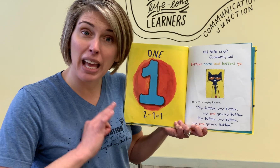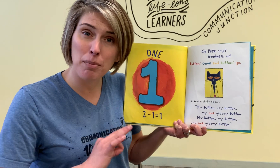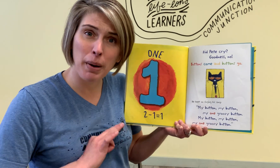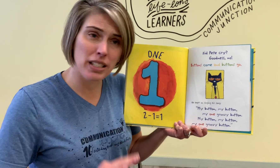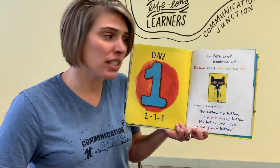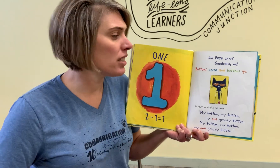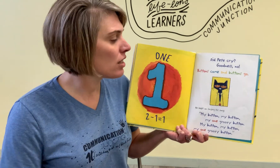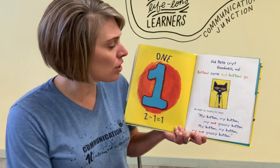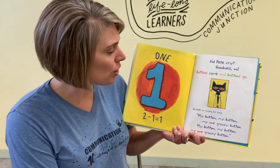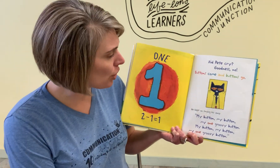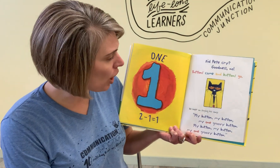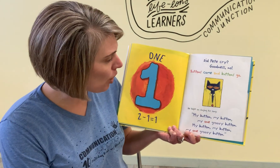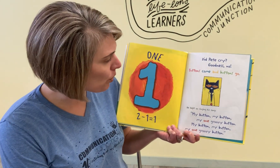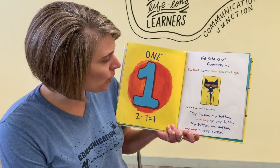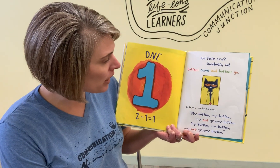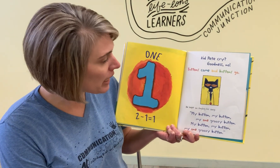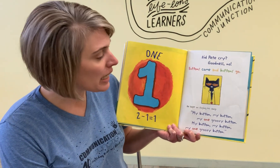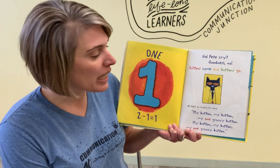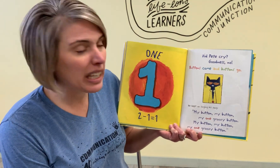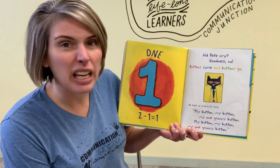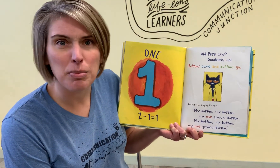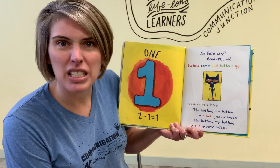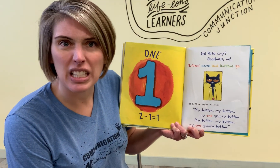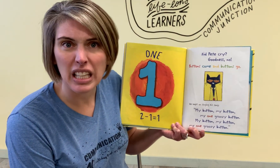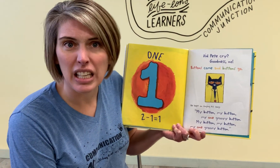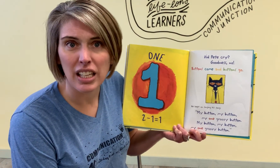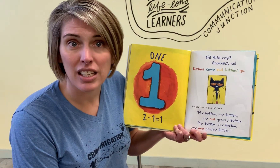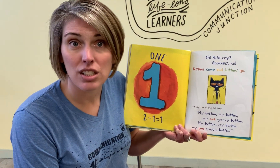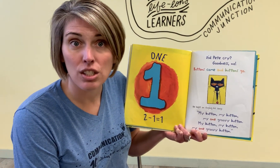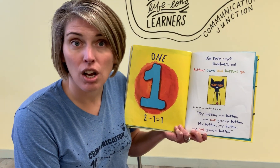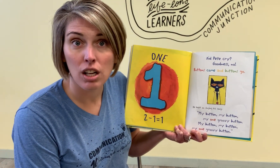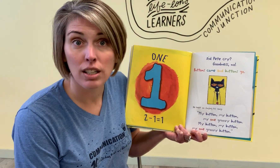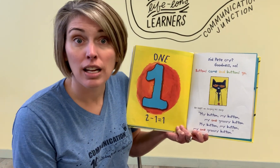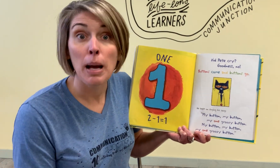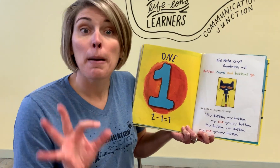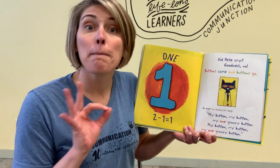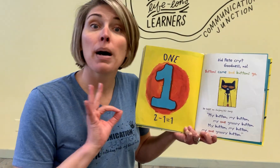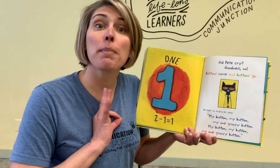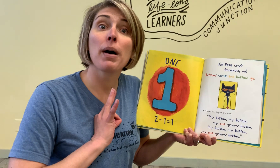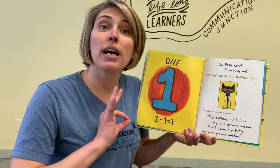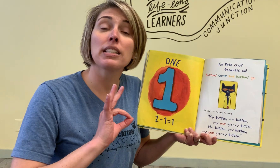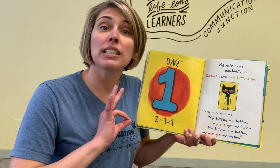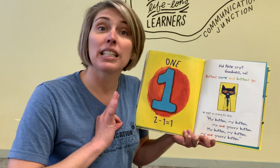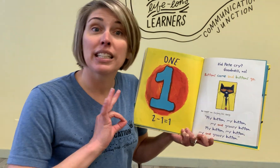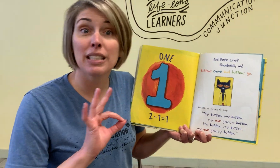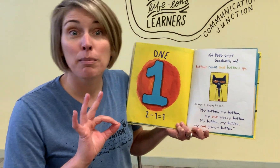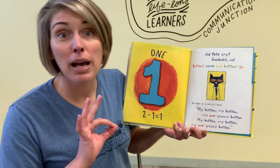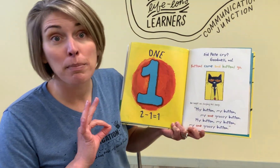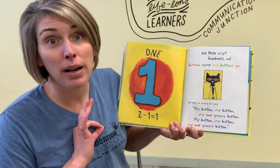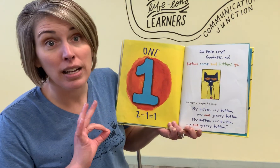and buttons go. He kept singing his song. My button, my 1